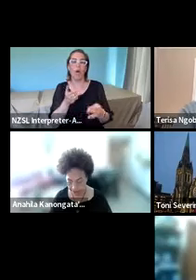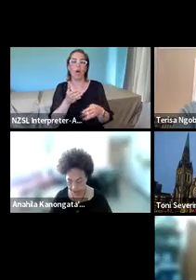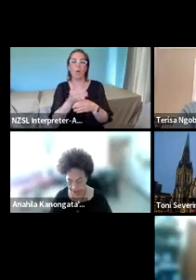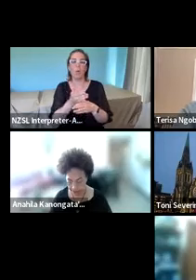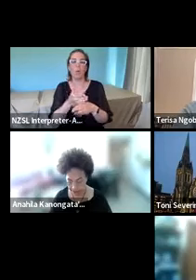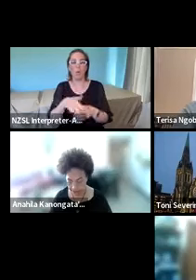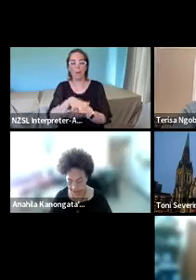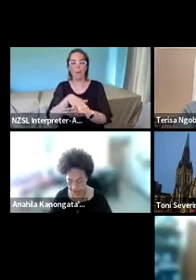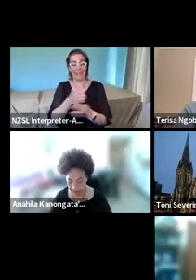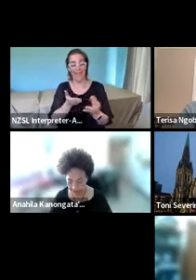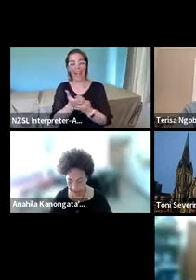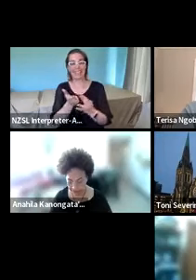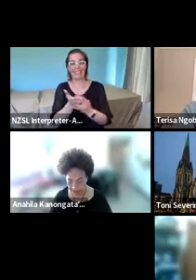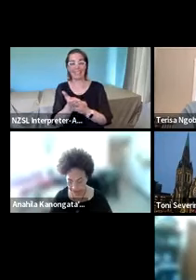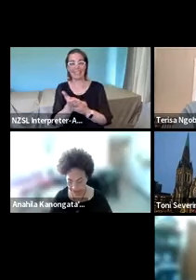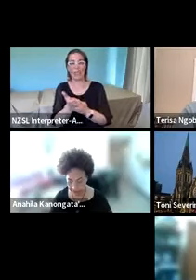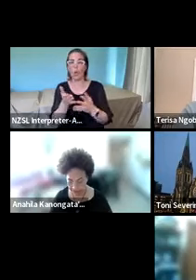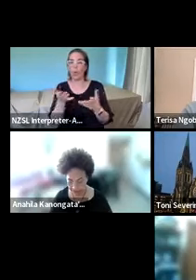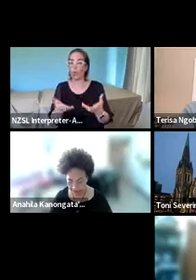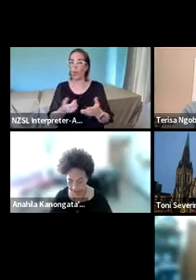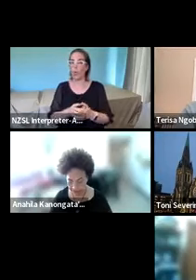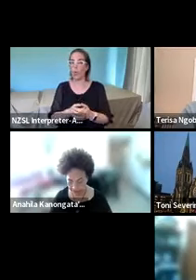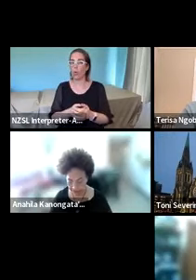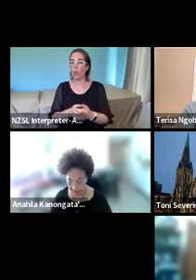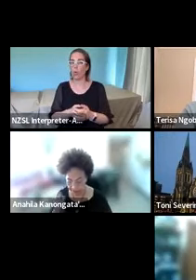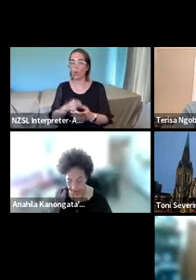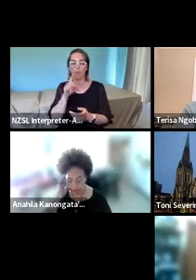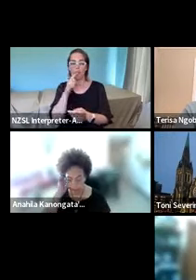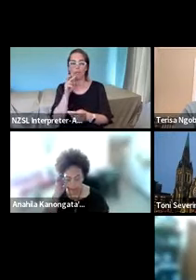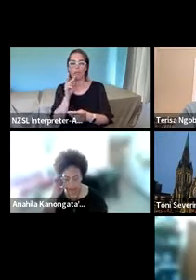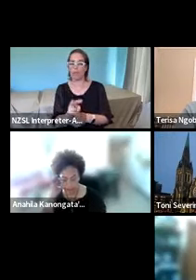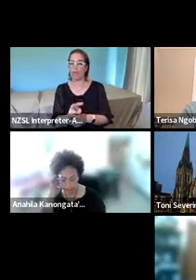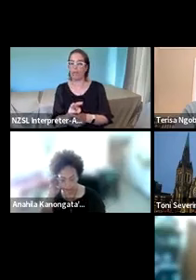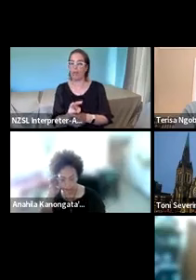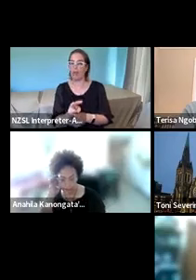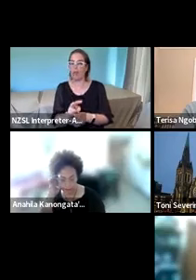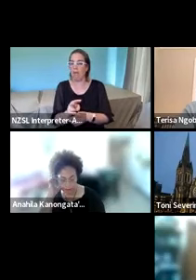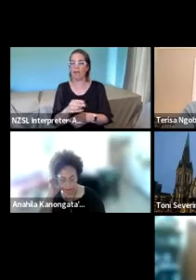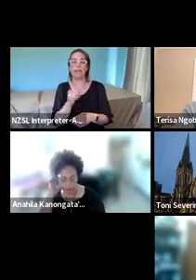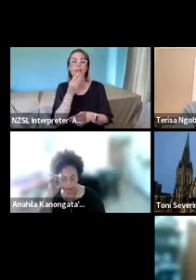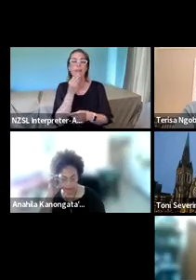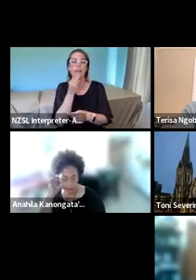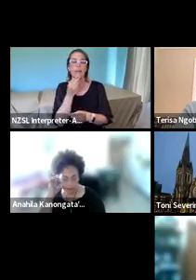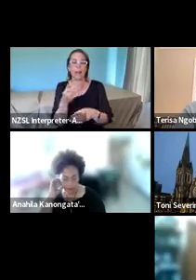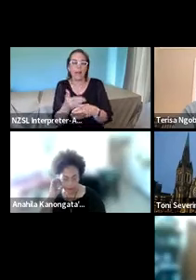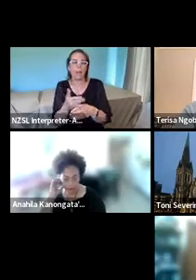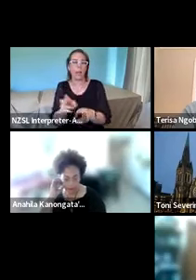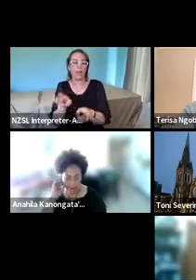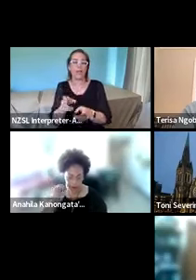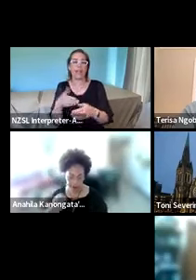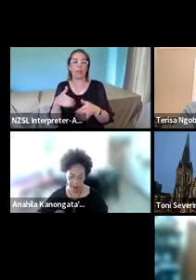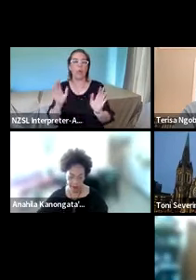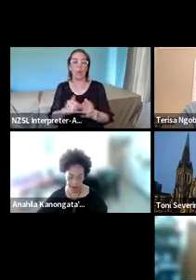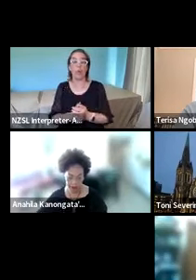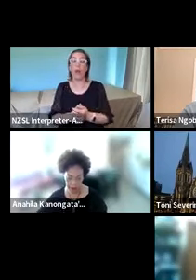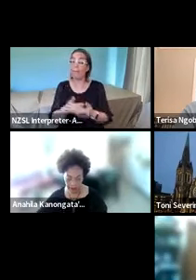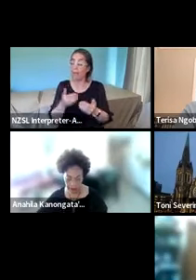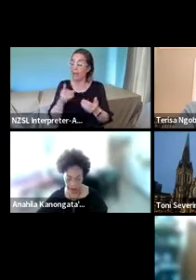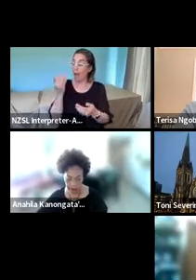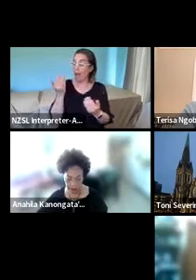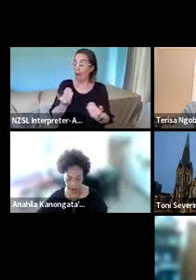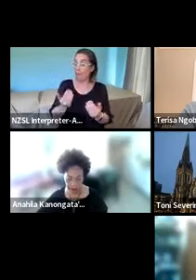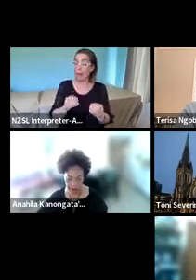added through someone from the disability sector actually being employed. And that's changing. I mean, Bunnings already is doing that now. They're already